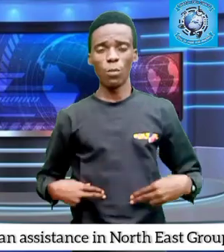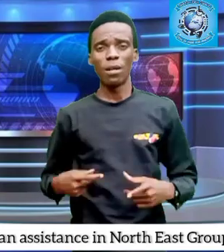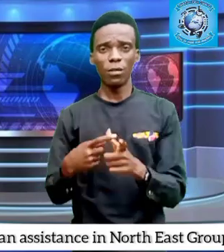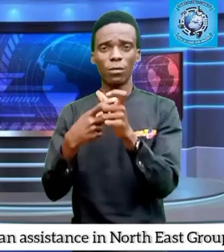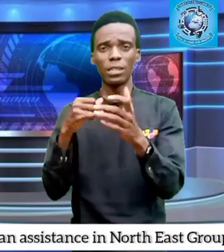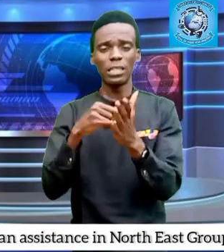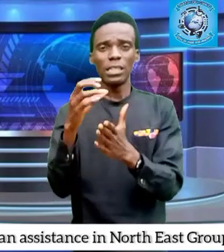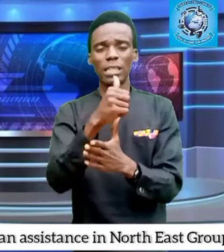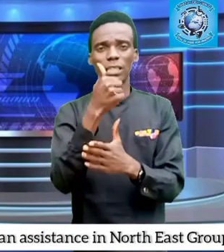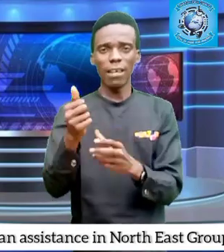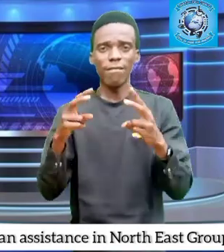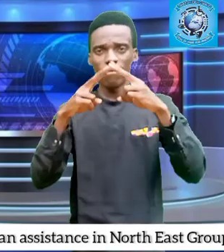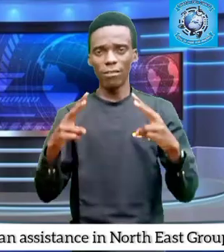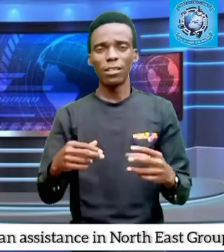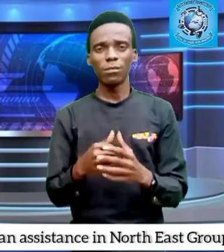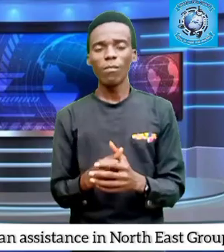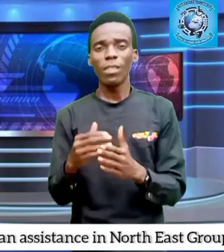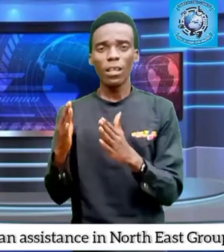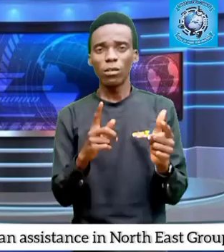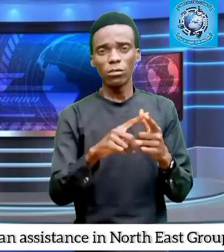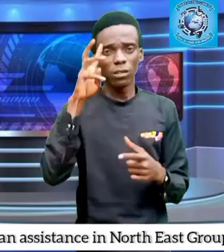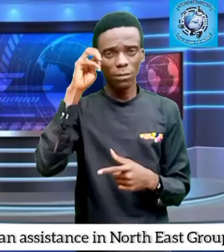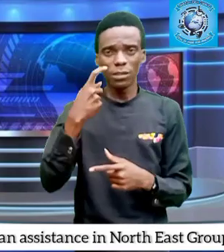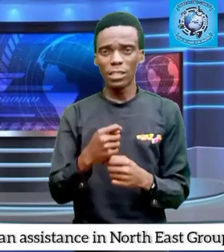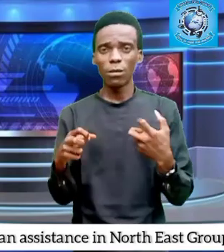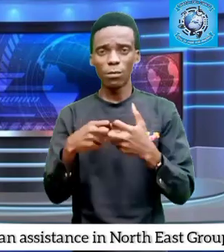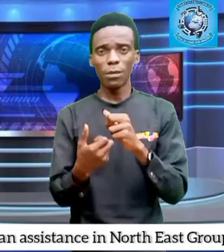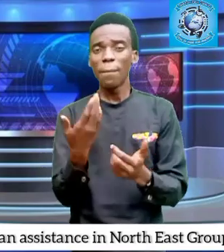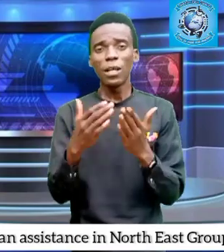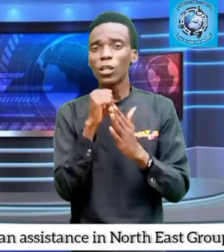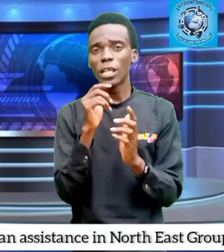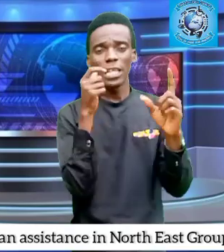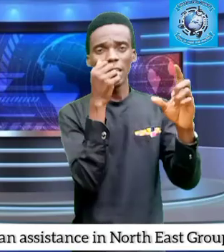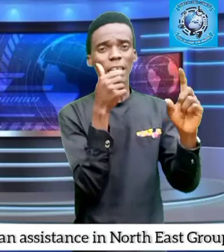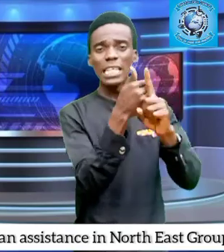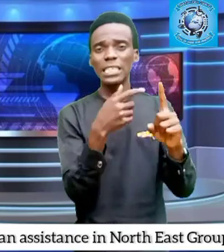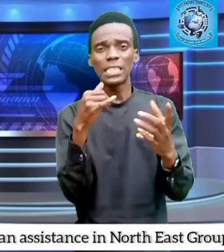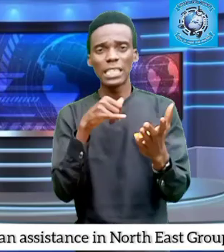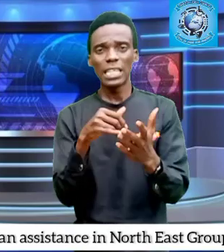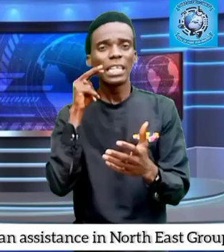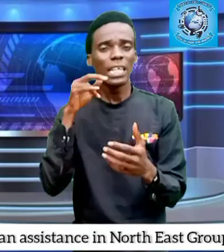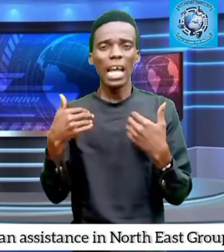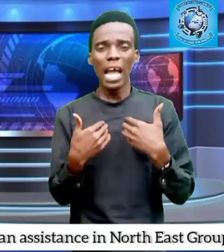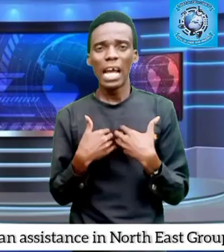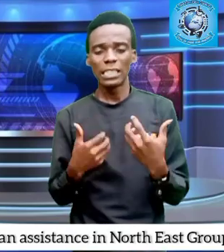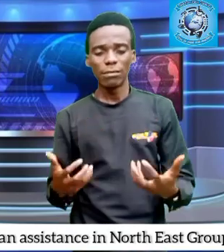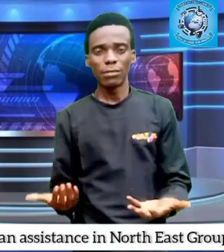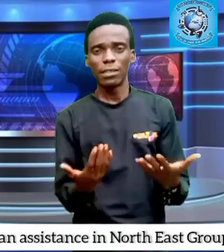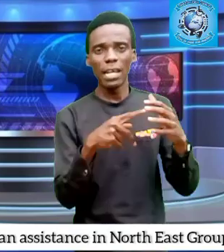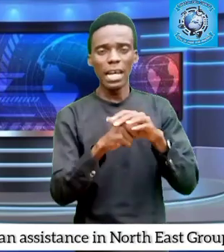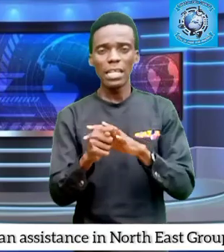village. According to Fashola, the conflict may not hit Nigerian has generated an